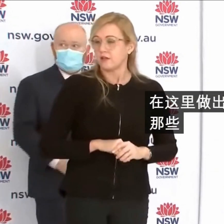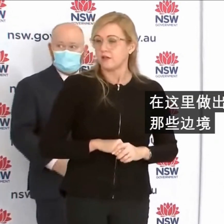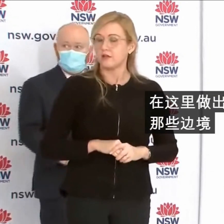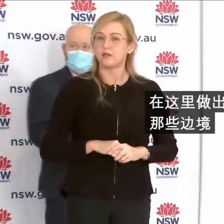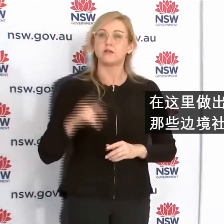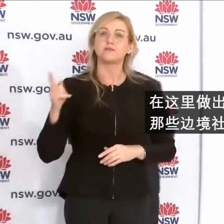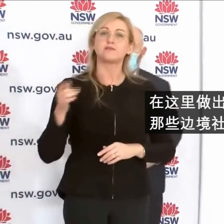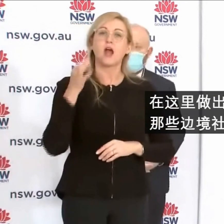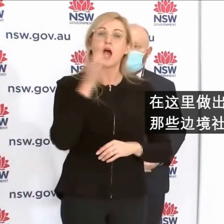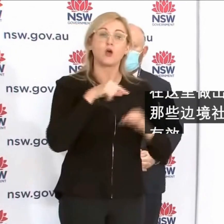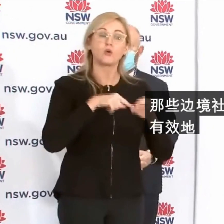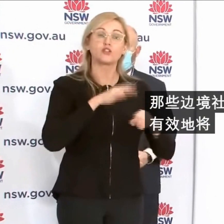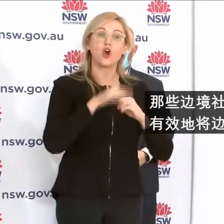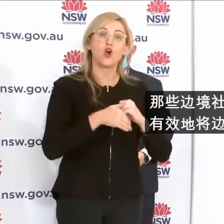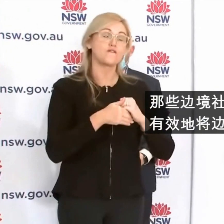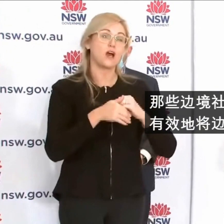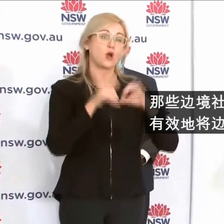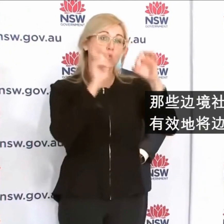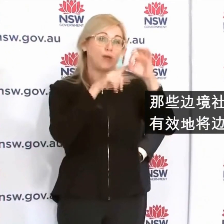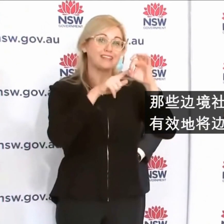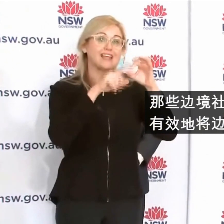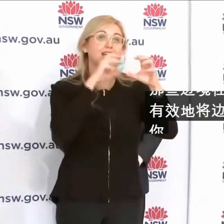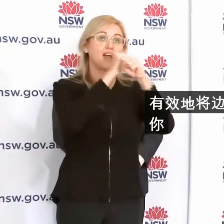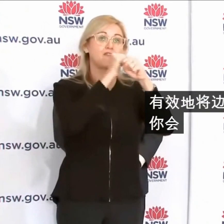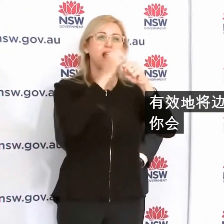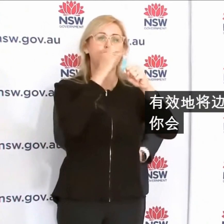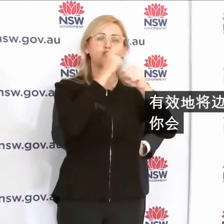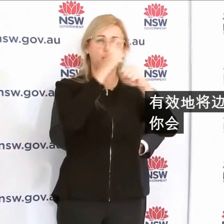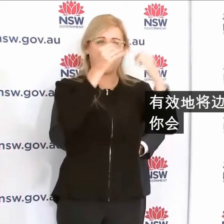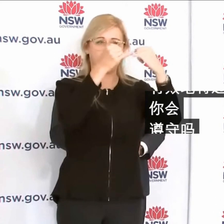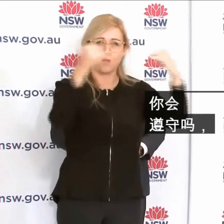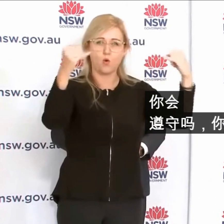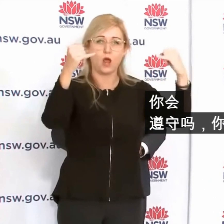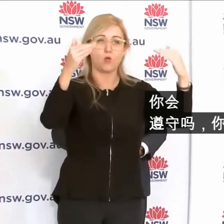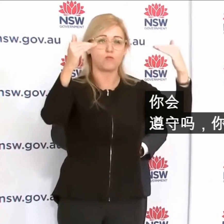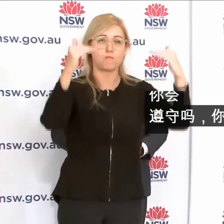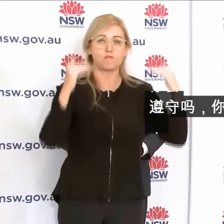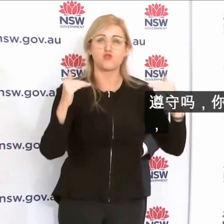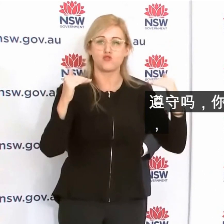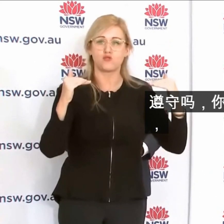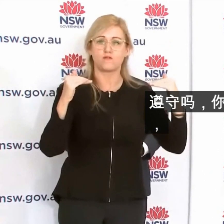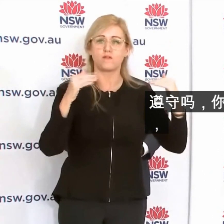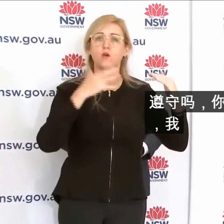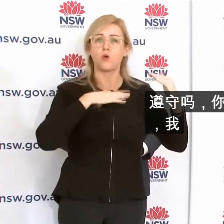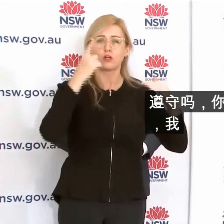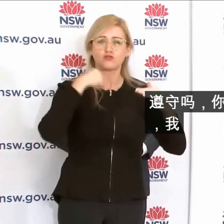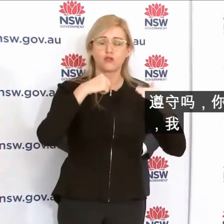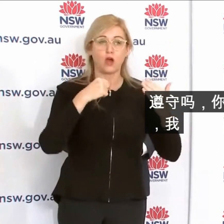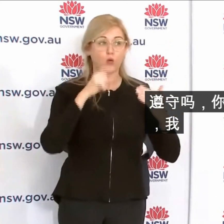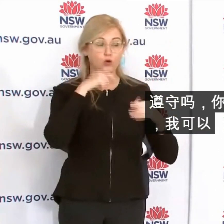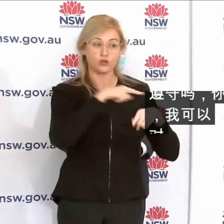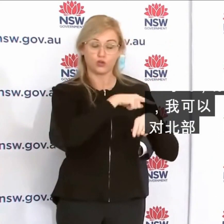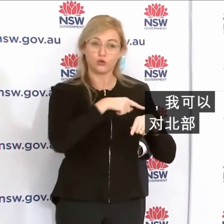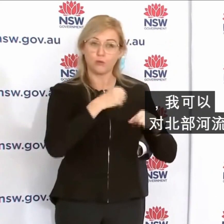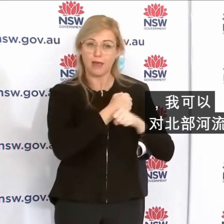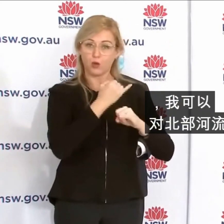help those border communities, maybe moving that border effectively south. Are you going to comply with that? Are you going to agree to that? No, look. Can